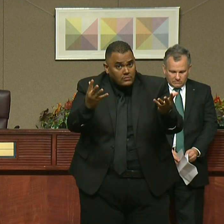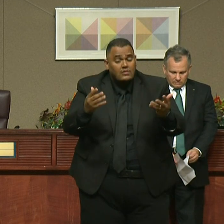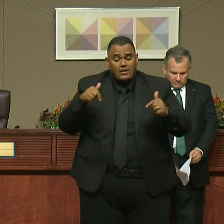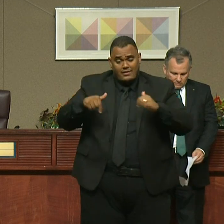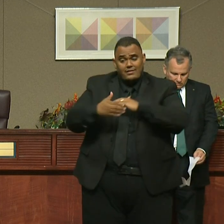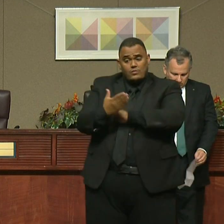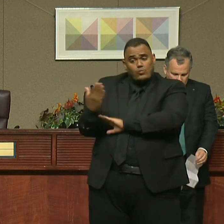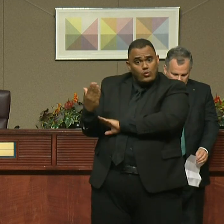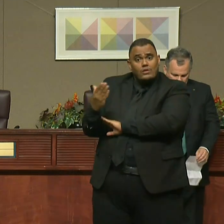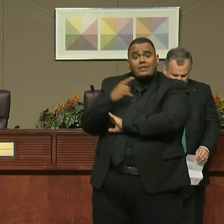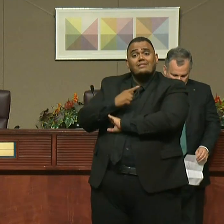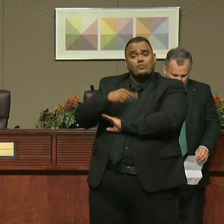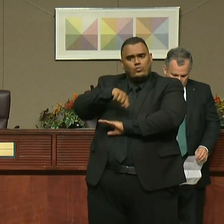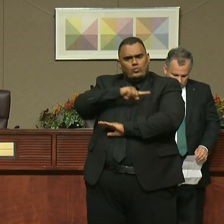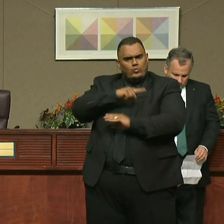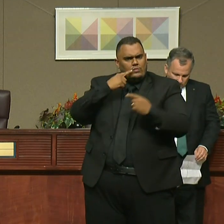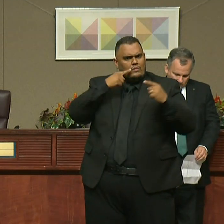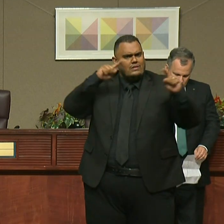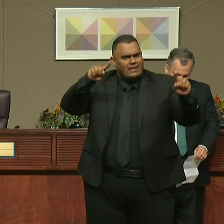countywide 10 p.m.